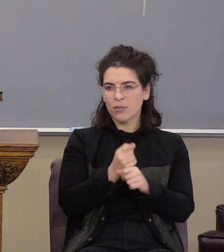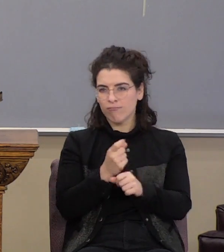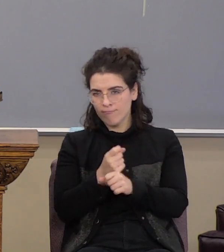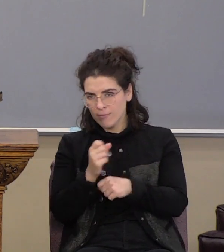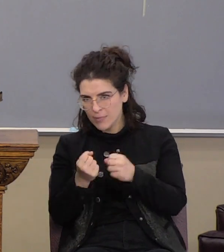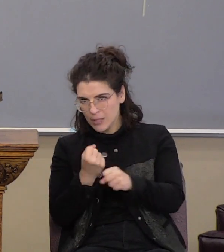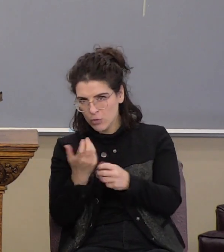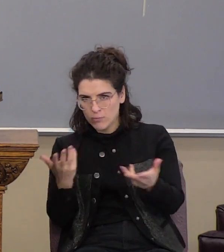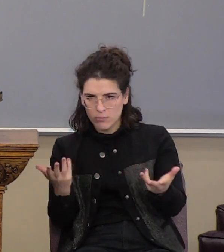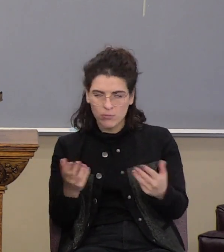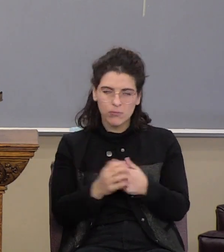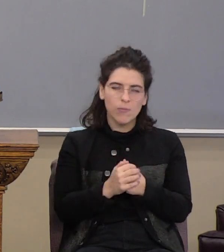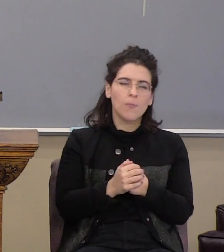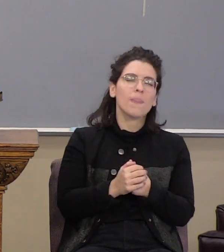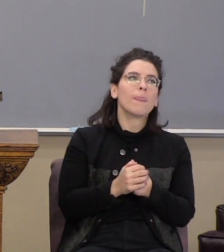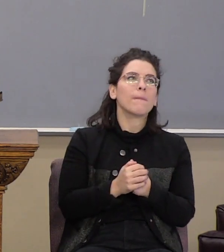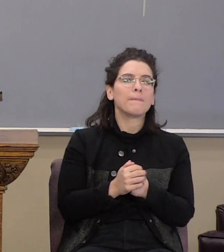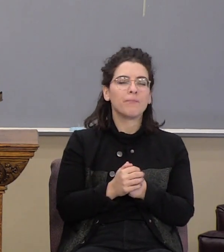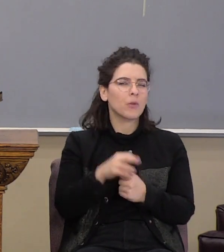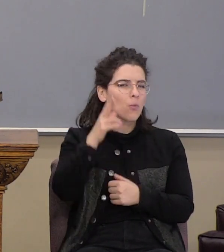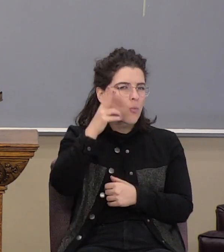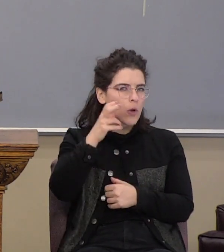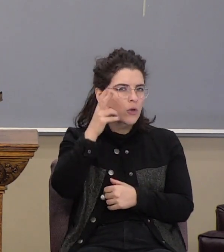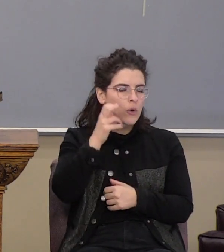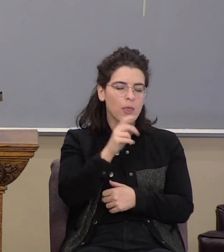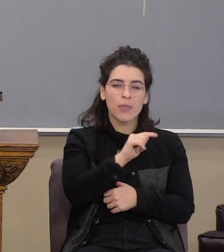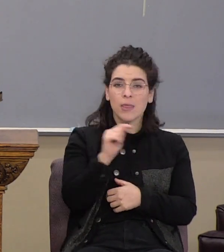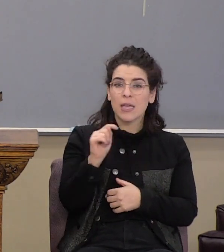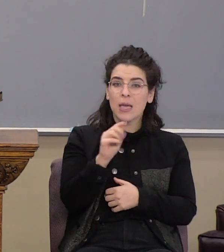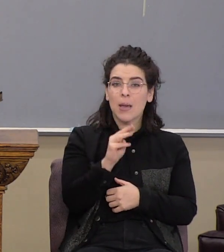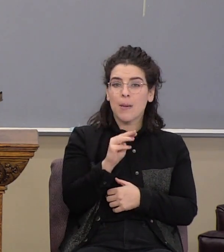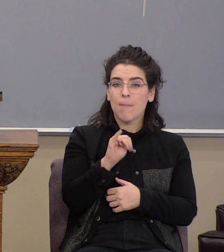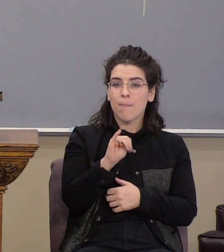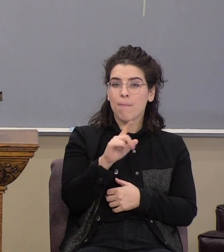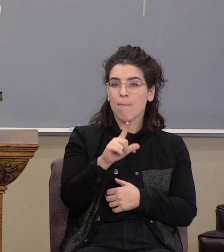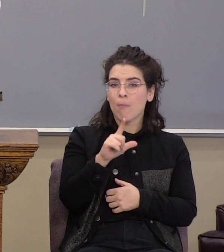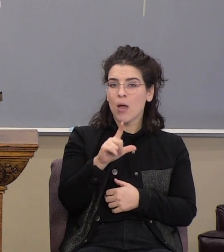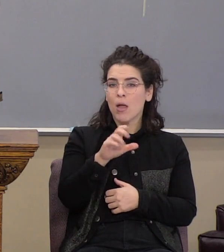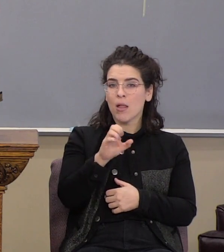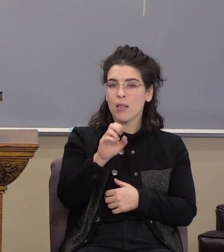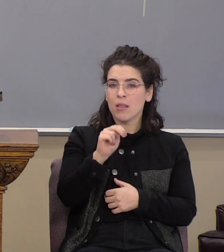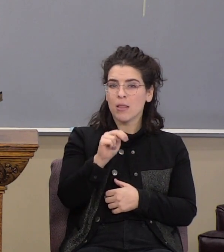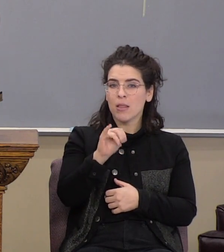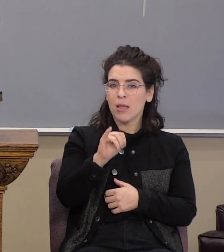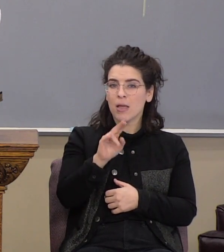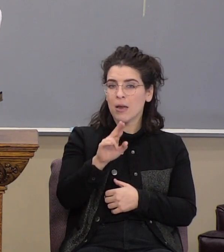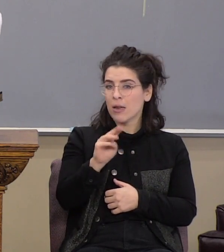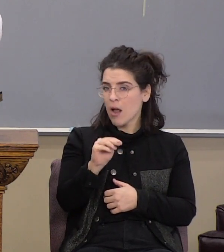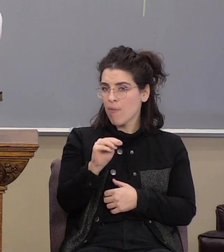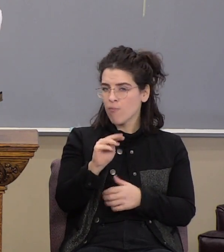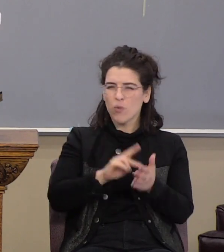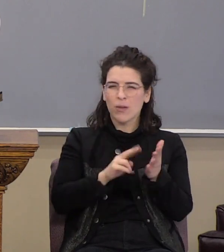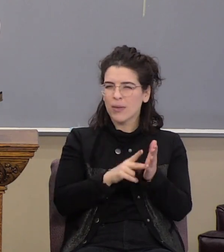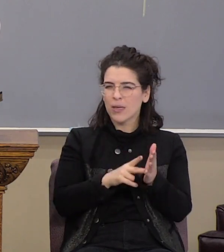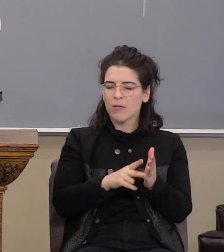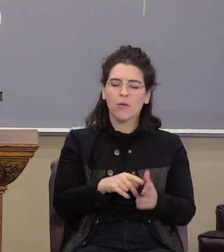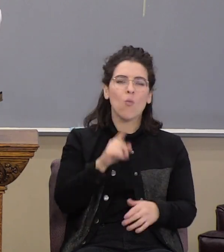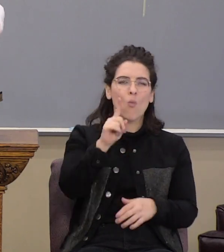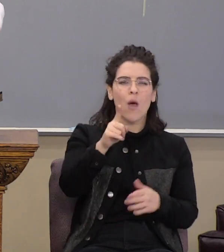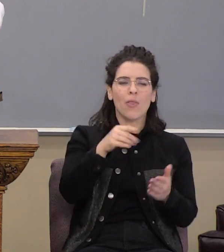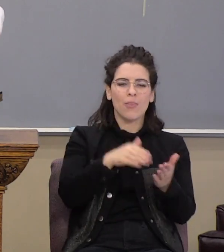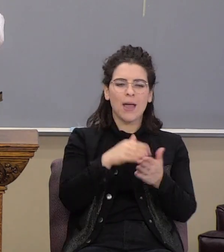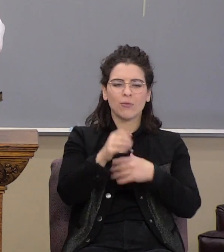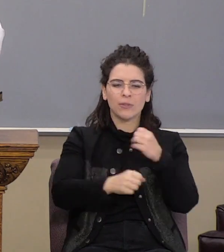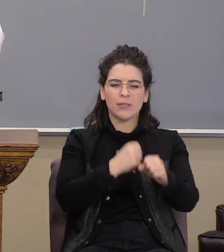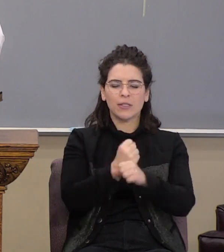year, okay? So when you hear the language, the millennium, That's that 1,000-year period of time